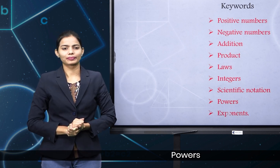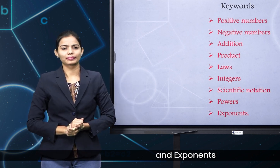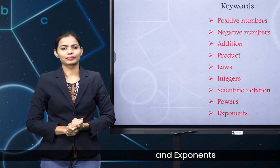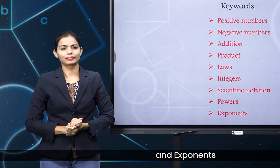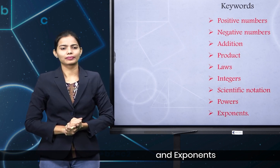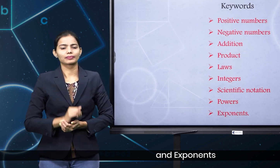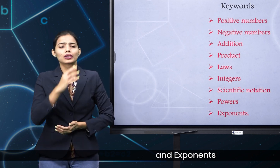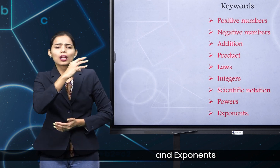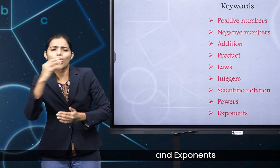and exponents.